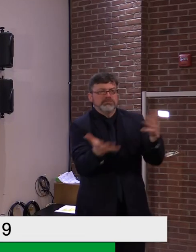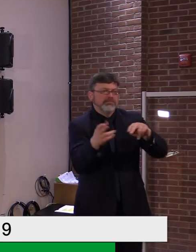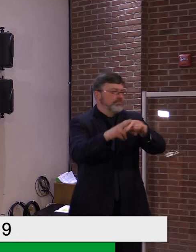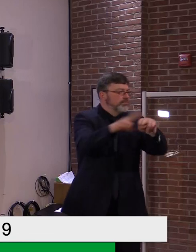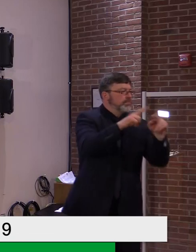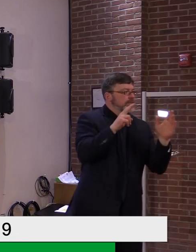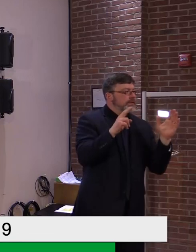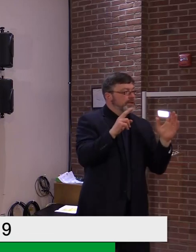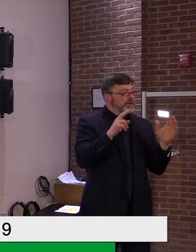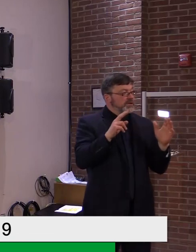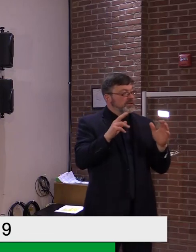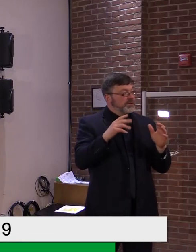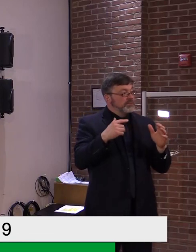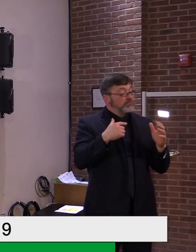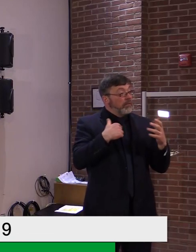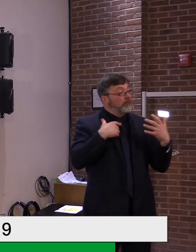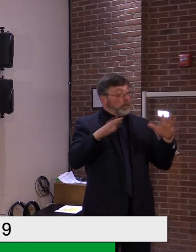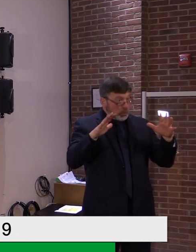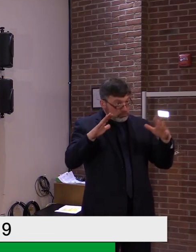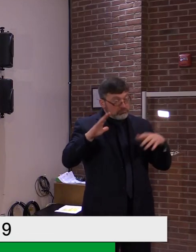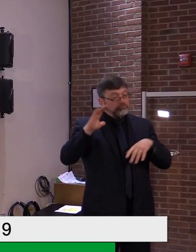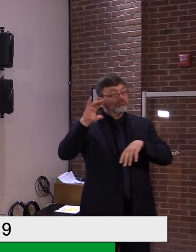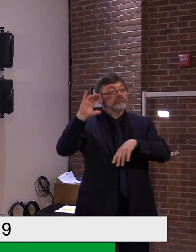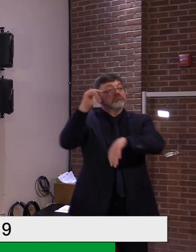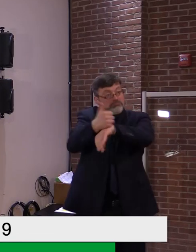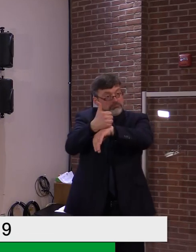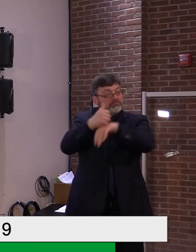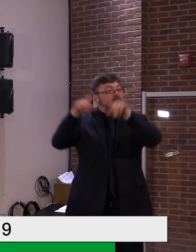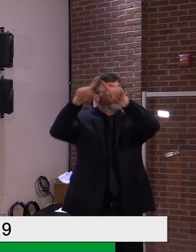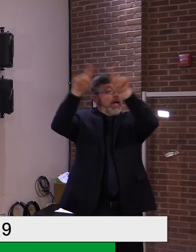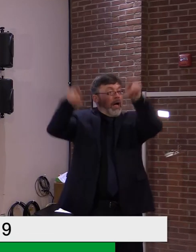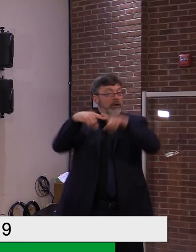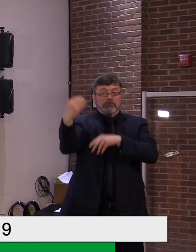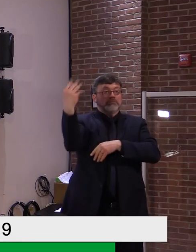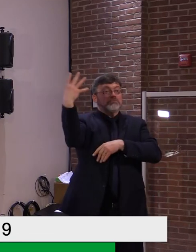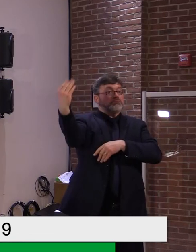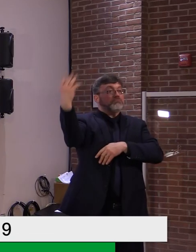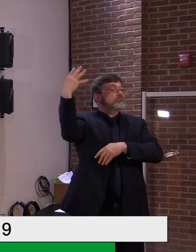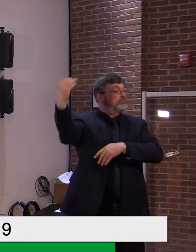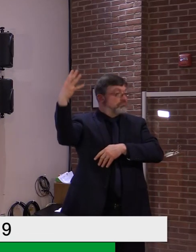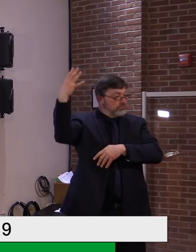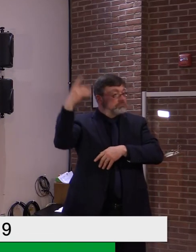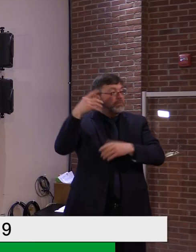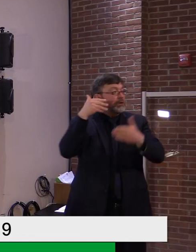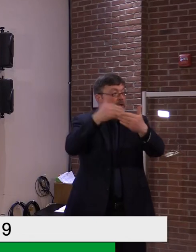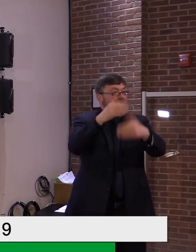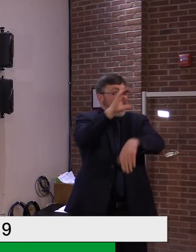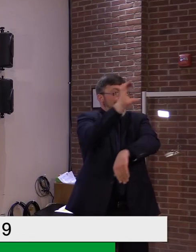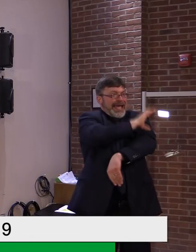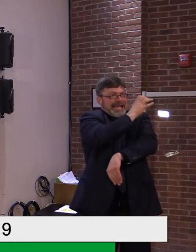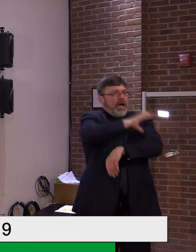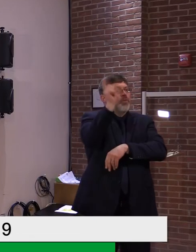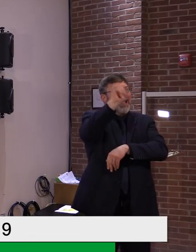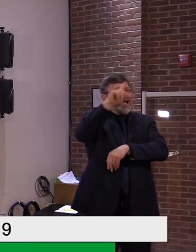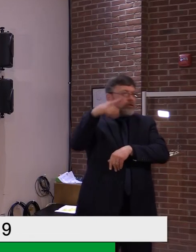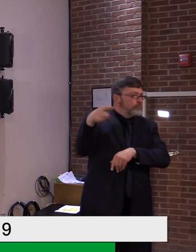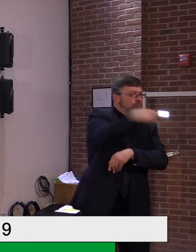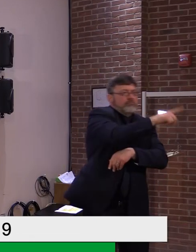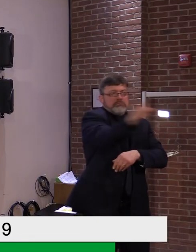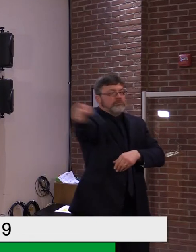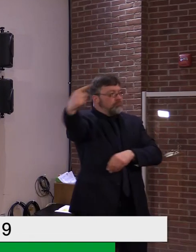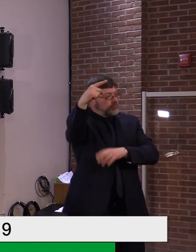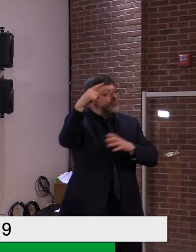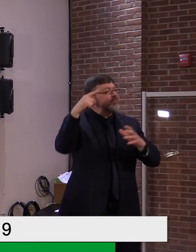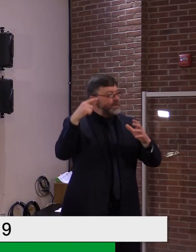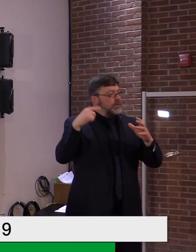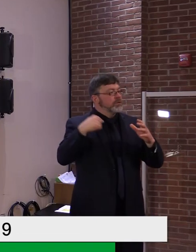to advertise some of the clinics that are going to be up there. We're looking at maybe adding clinics as well as